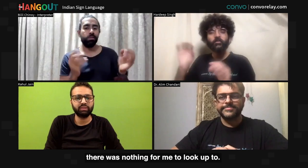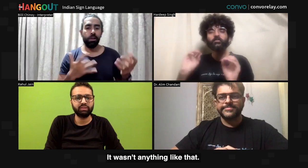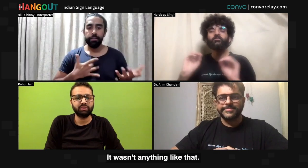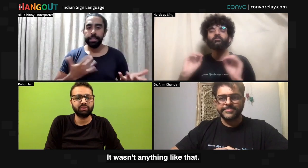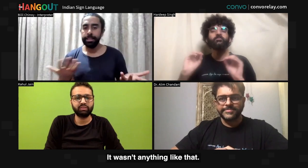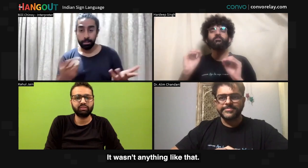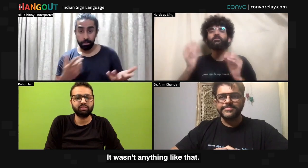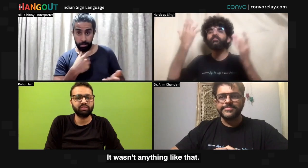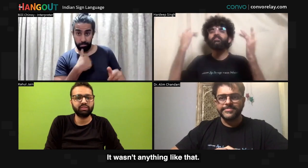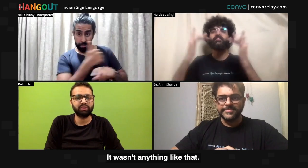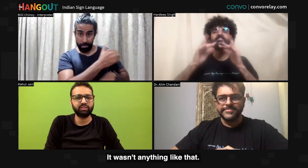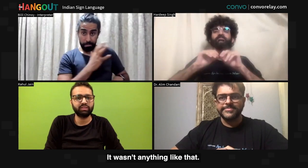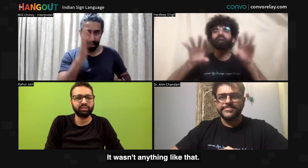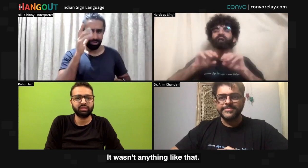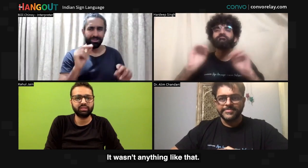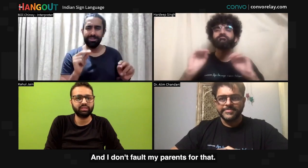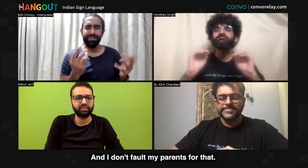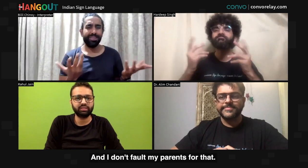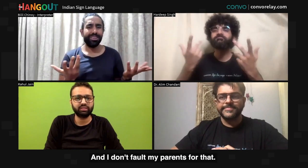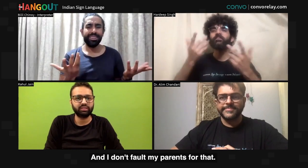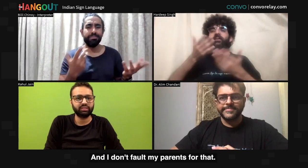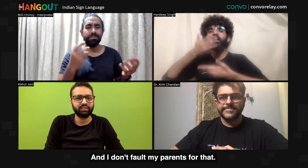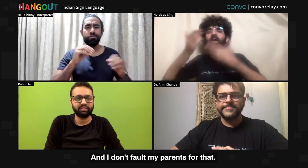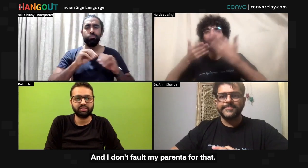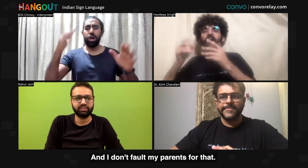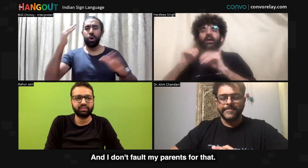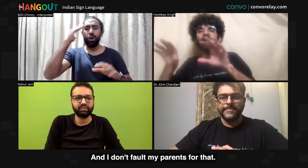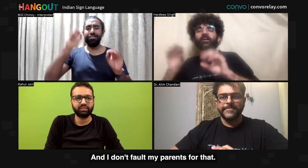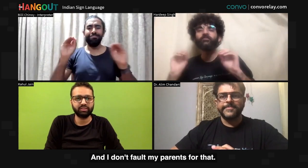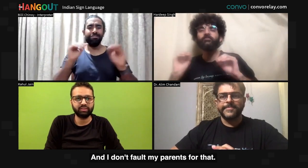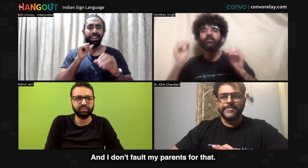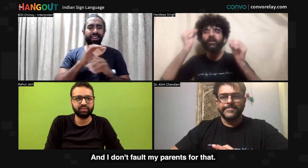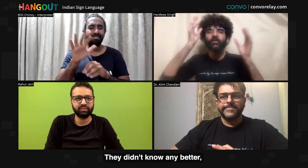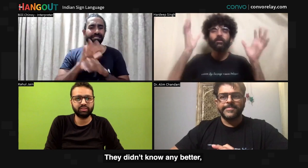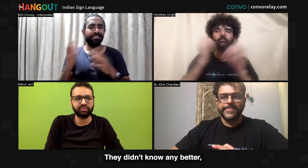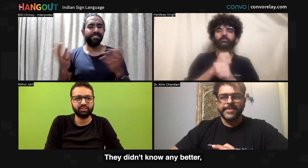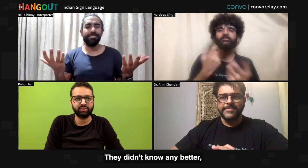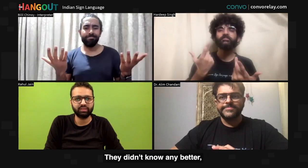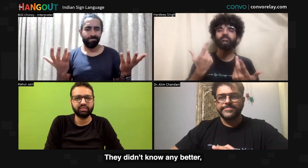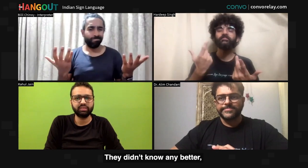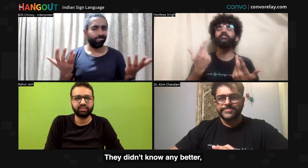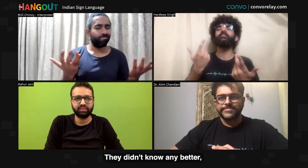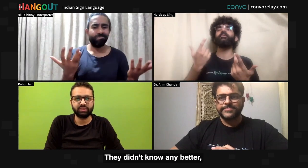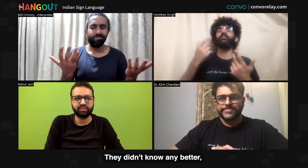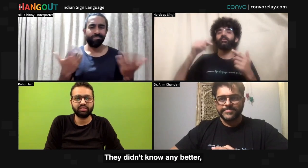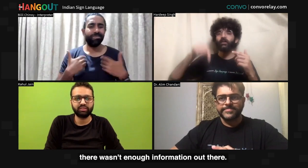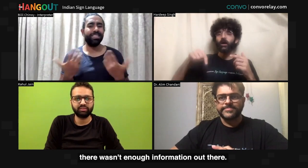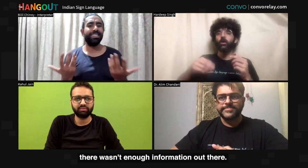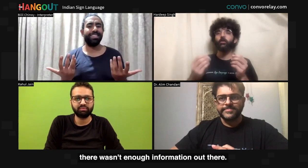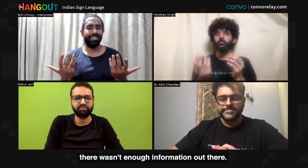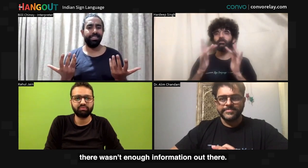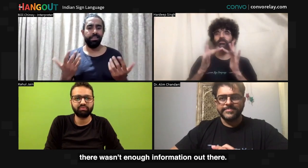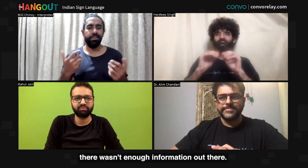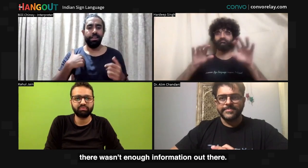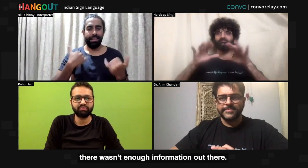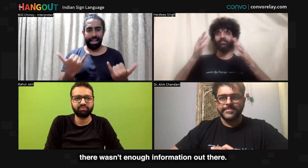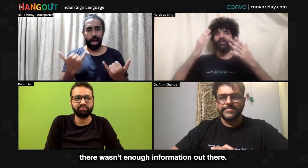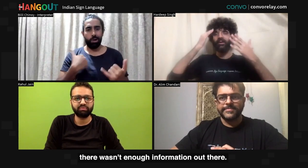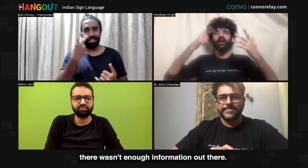that. It wasn't anything like that. And I, and I don't fault my parents for that. They didn't know any better. There wasn't enough information out there,